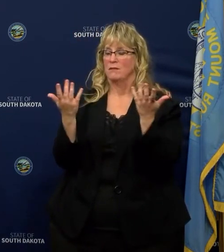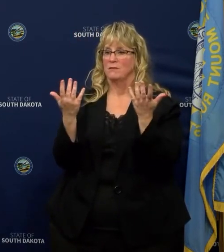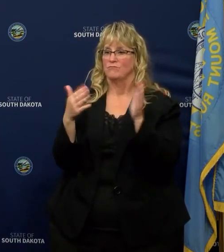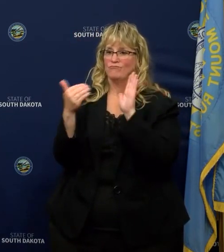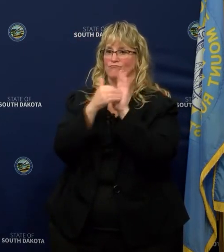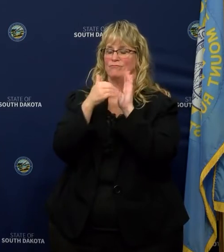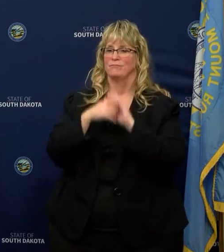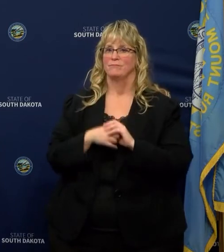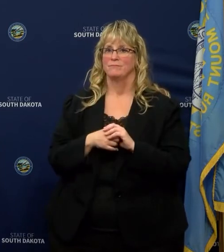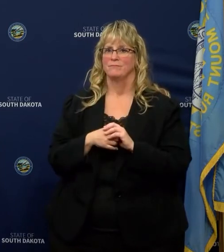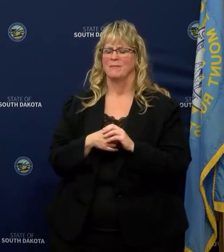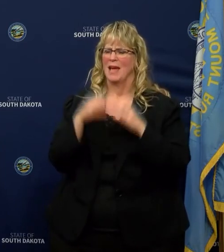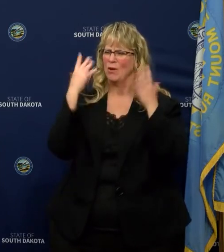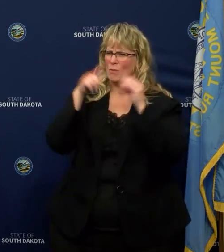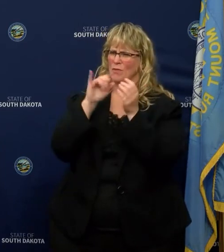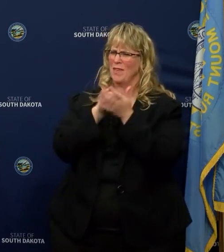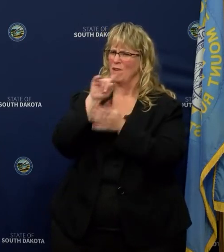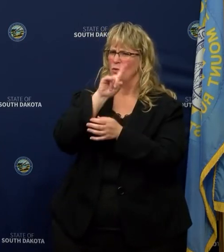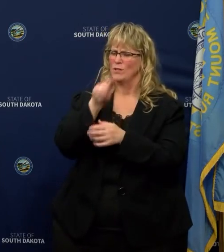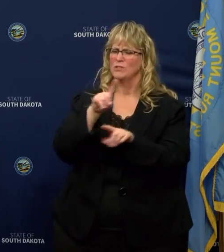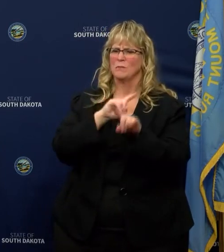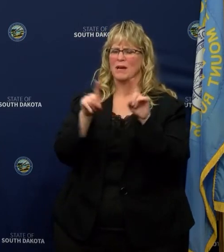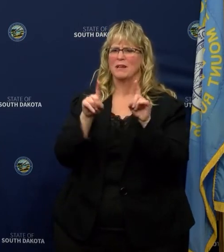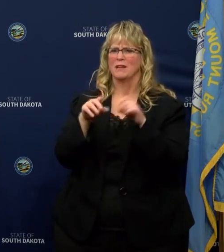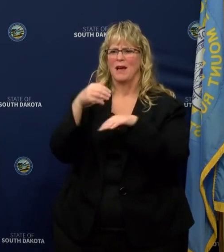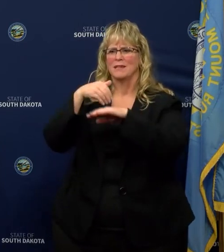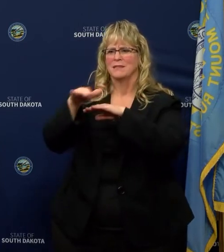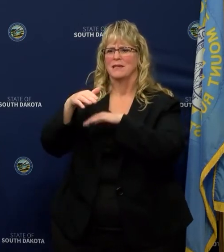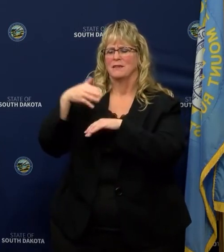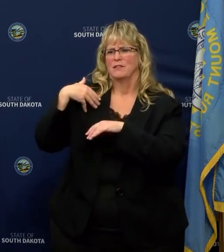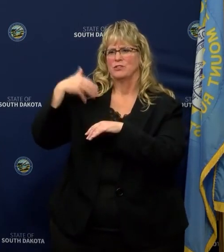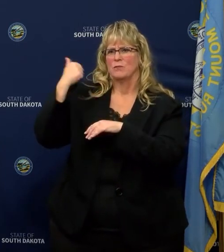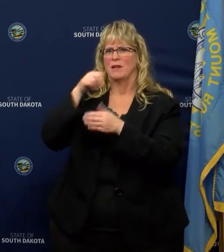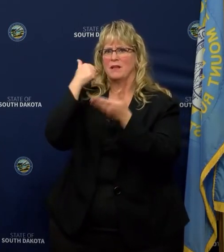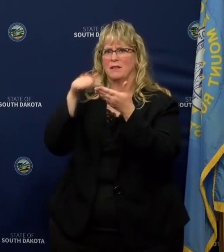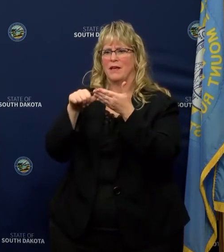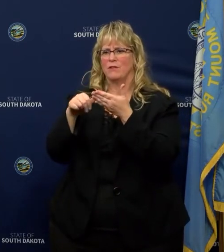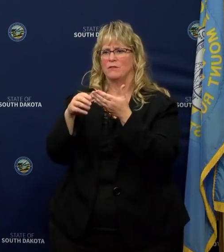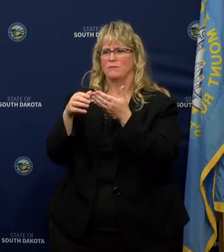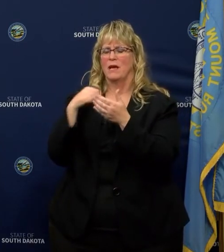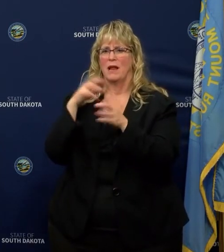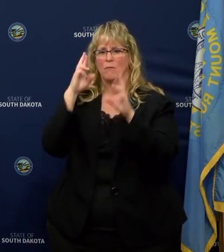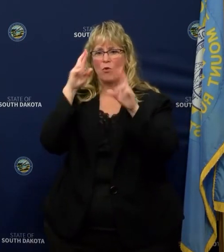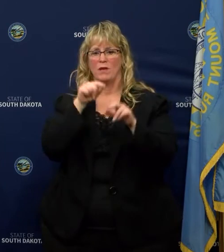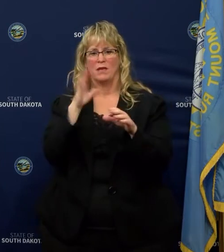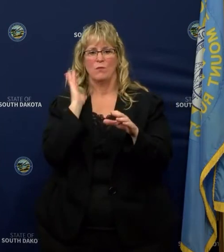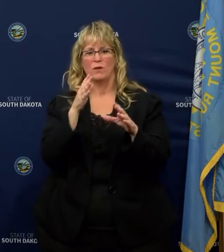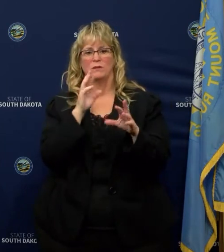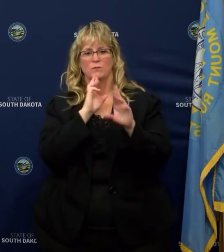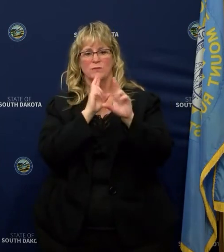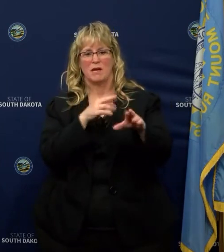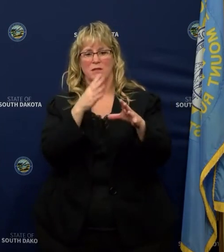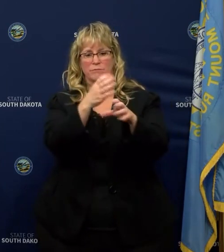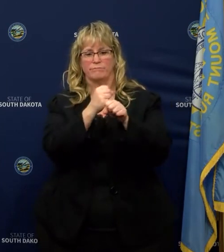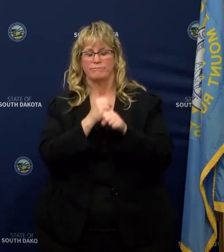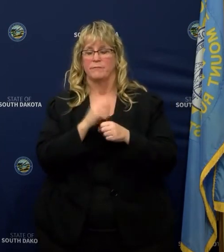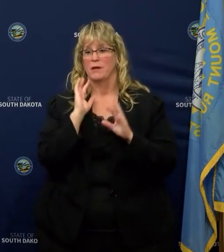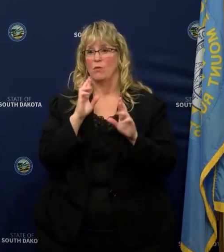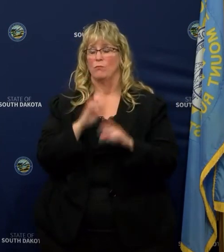I'm not certain about that question, but I did send the chairman a letter today, and I'm hoping he responds.